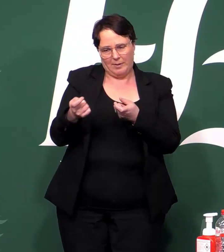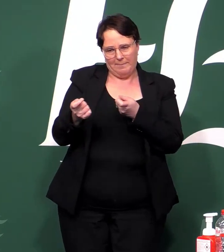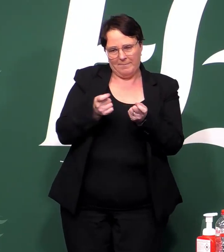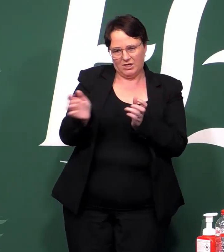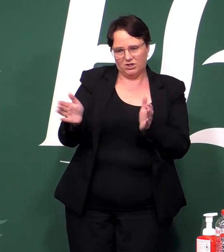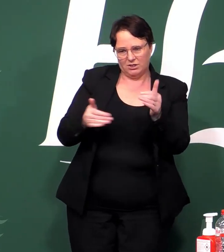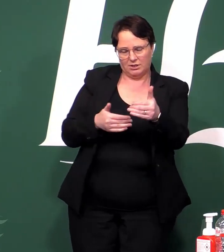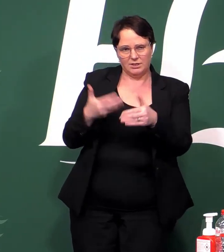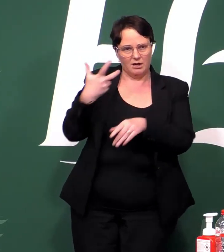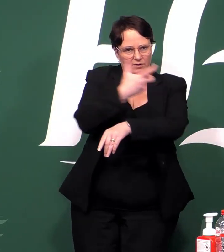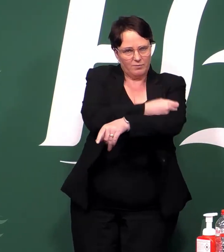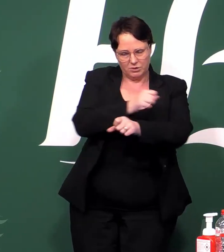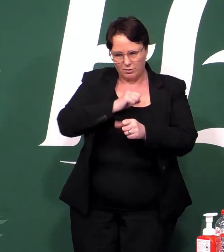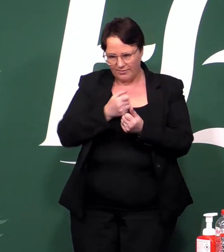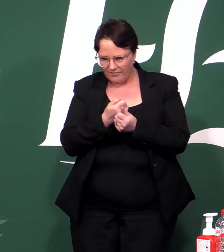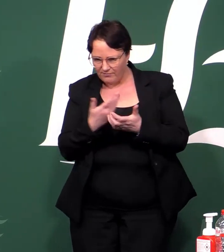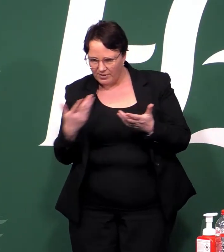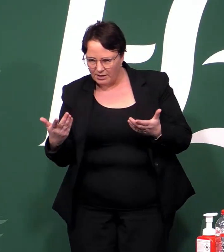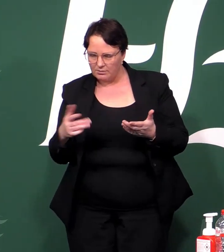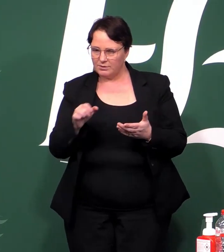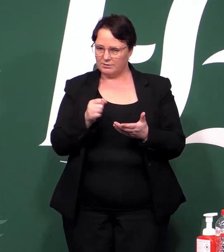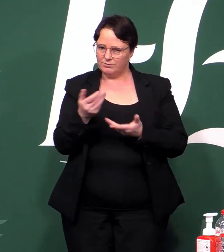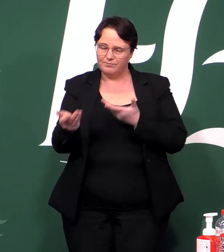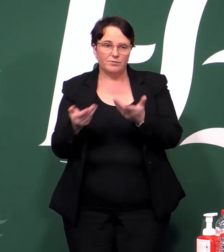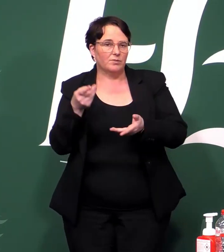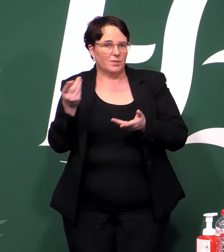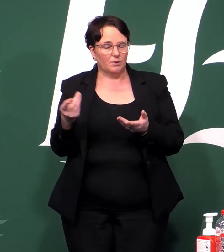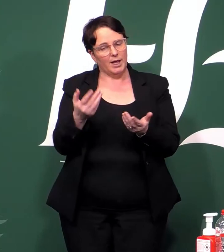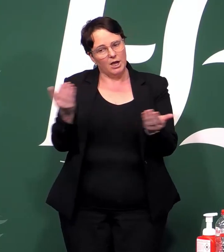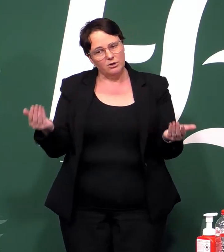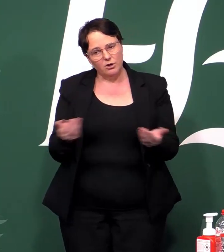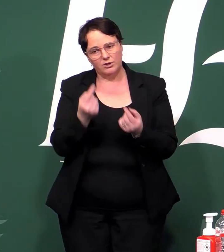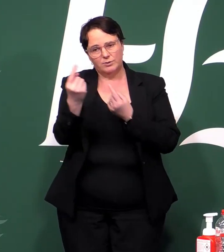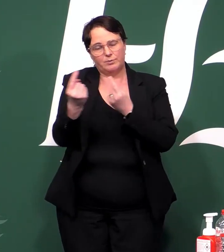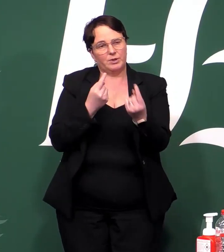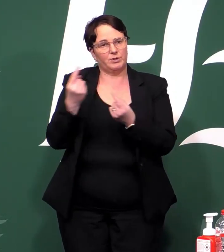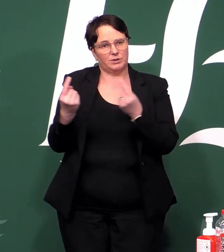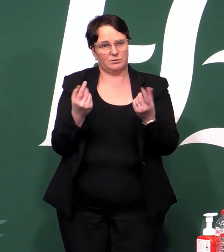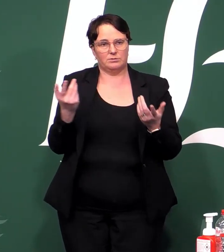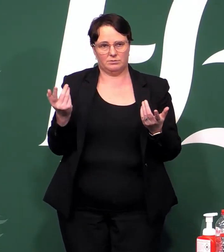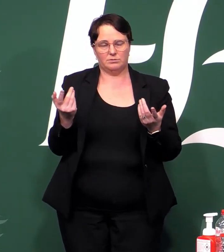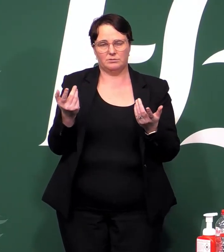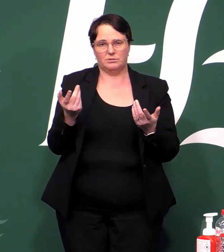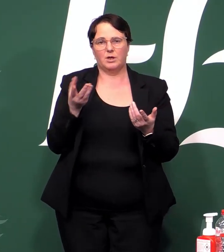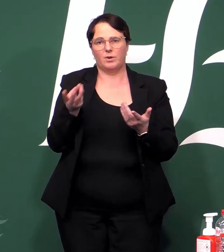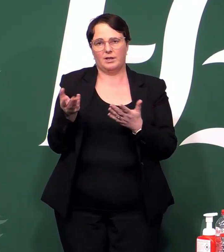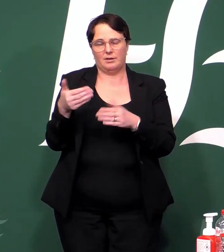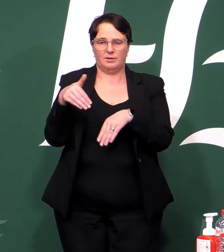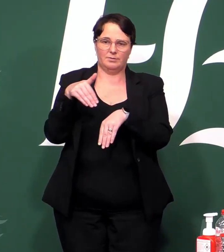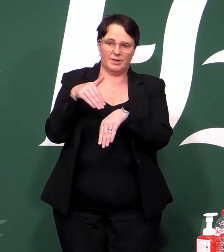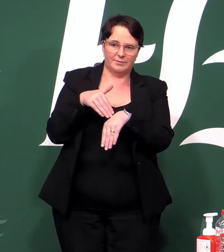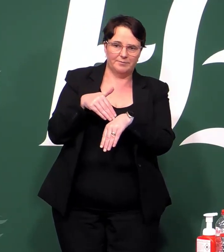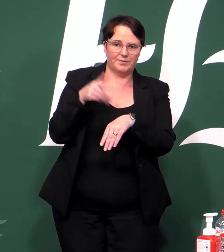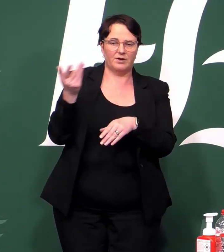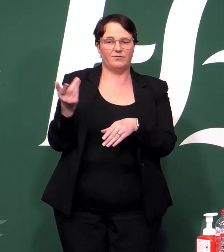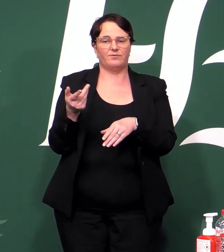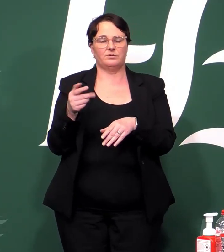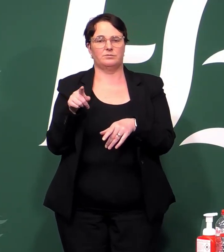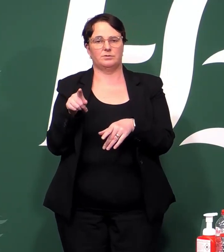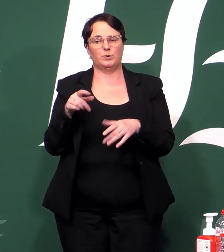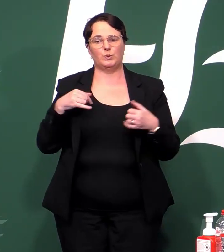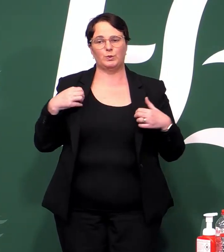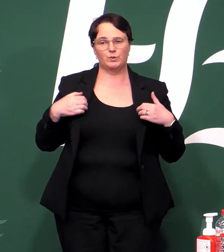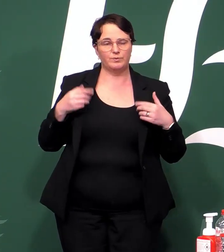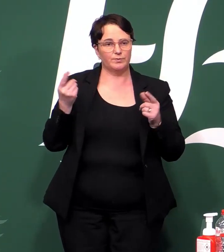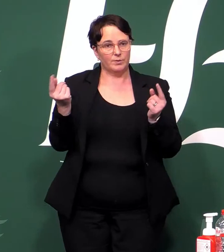also have to try and make sure that it's available to people. And we would encourage people to come forward, while obviously that's a consequence perhaps of uptake, but we would encourage people